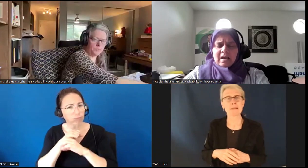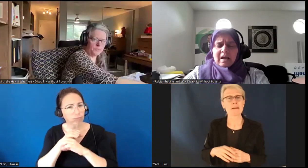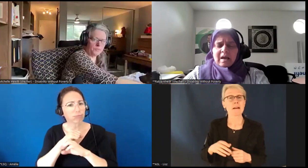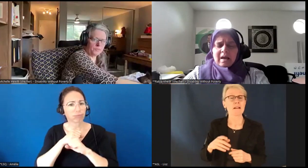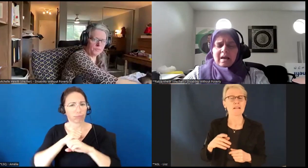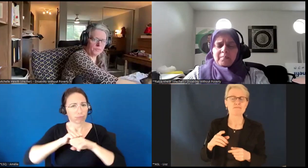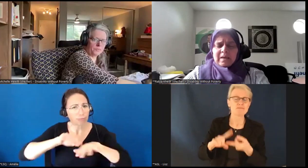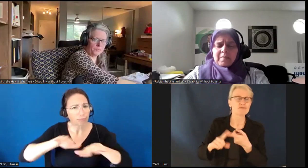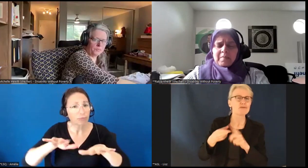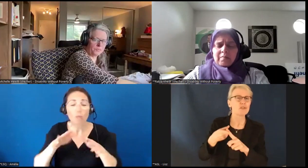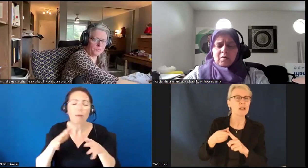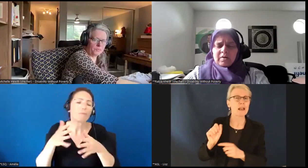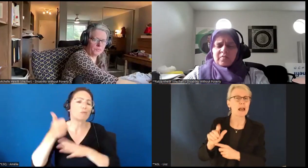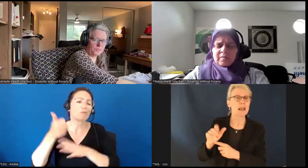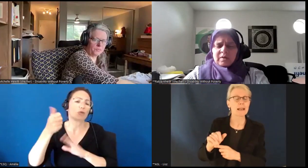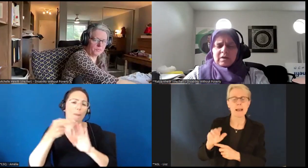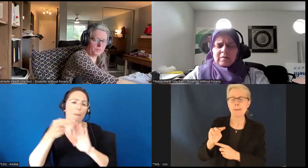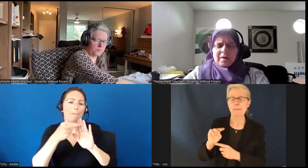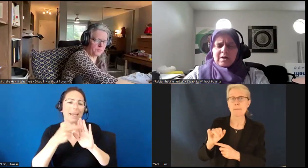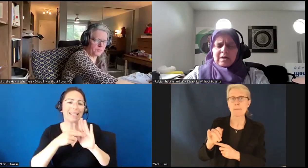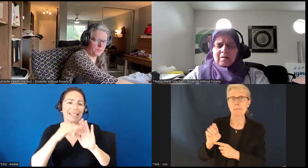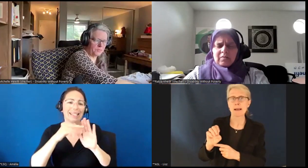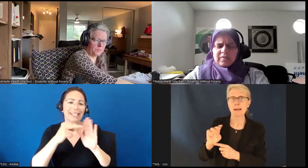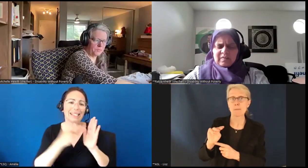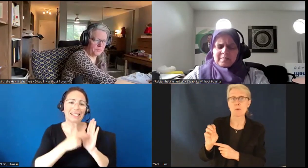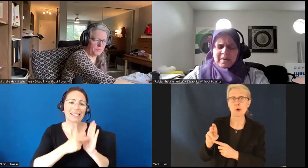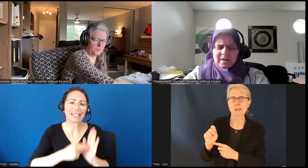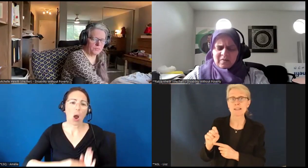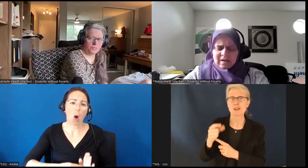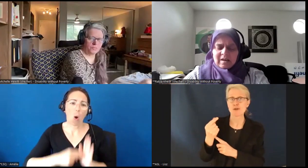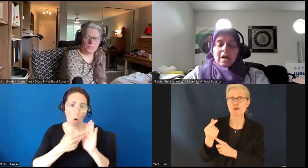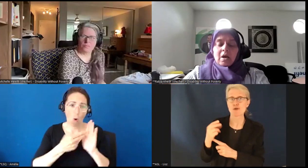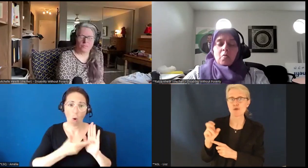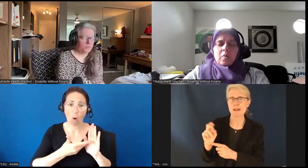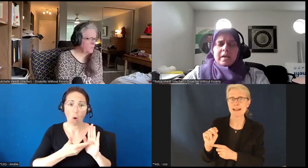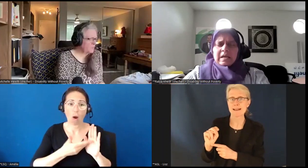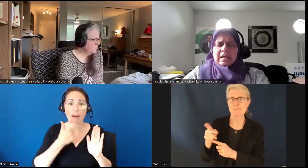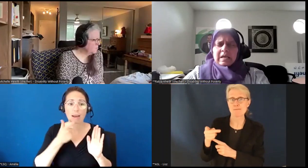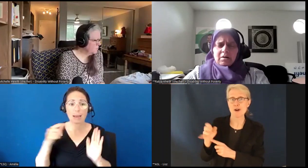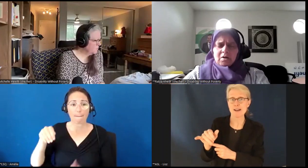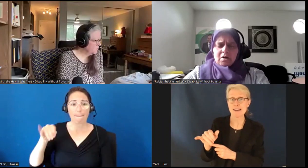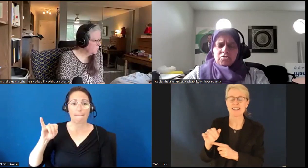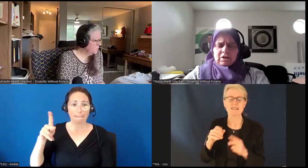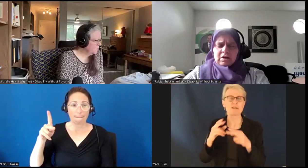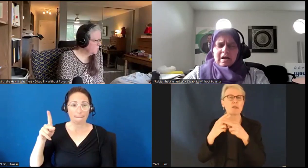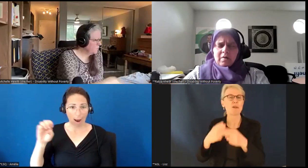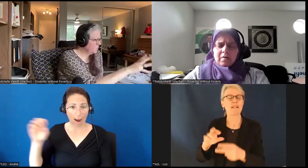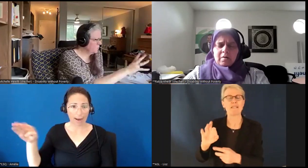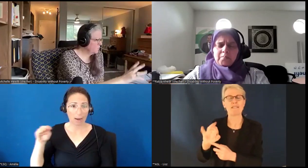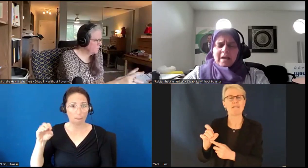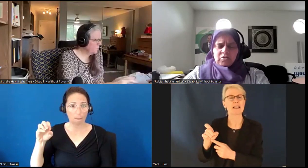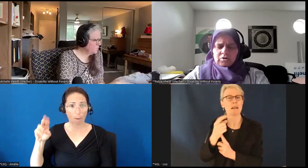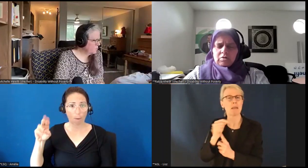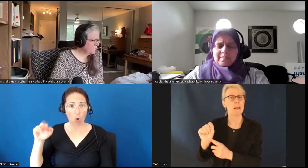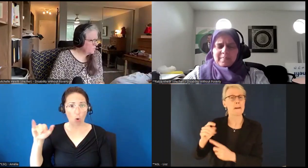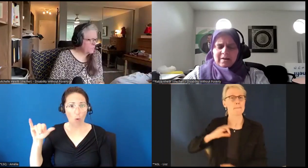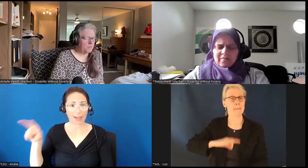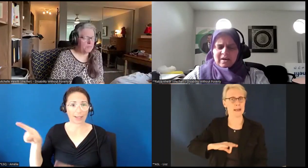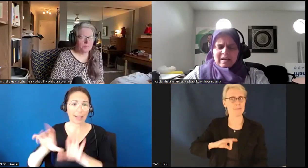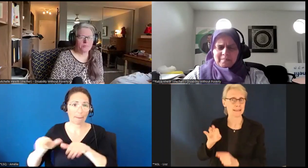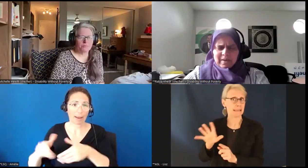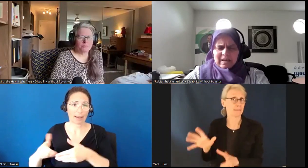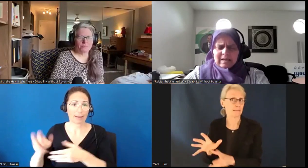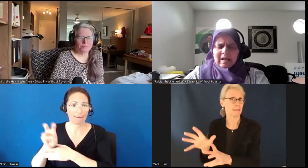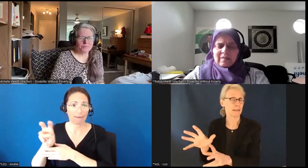friend and ally MP Mike Morris from the Green Party called Fix the Benefit. we are launching our Better the